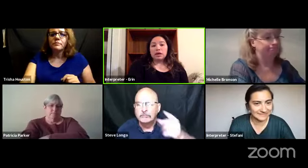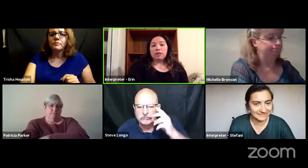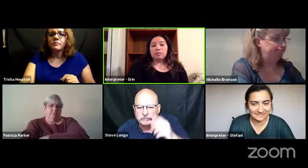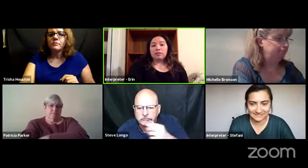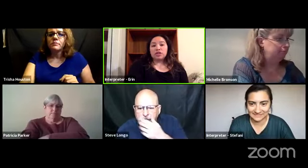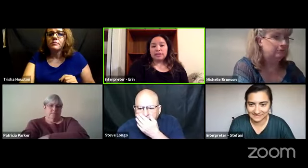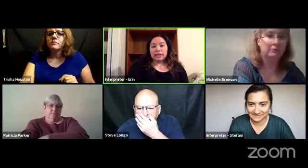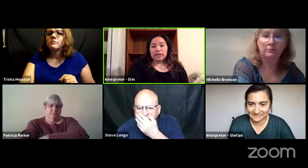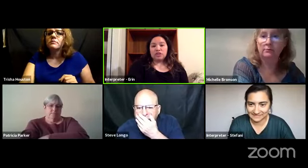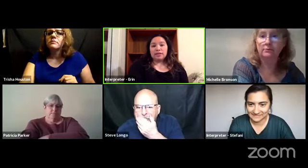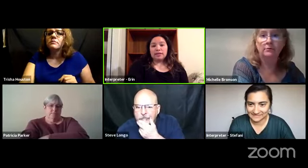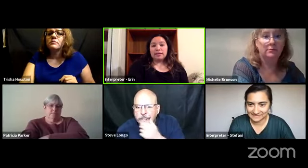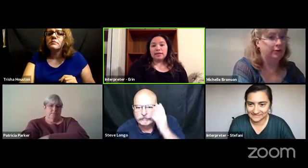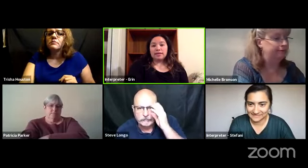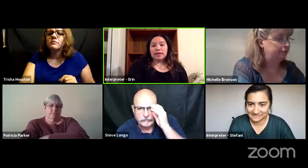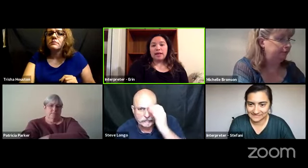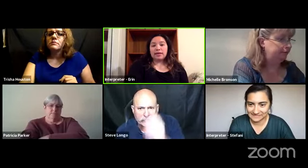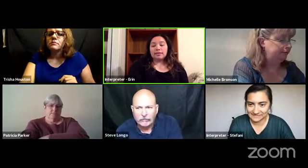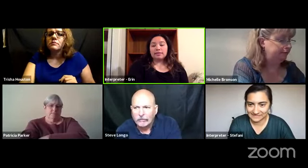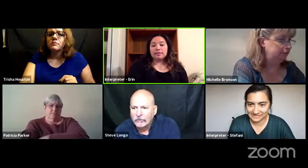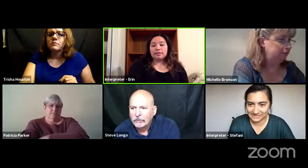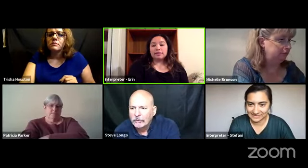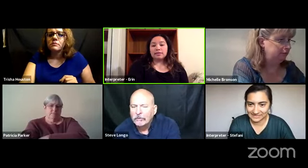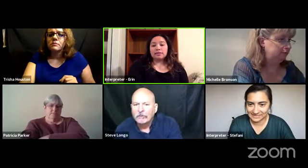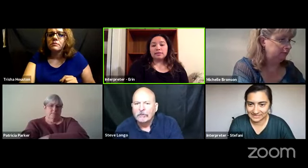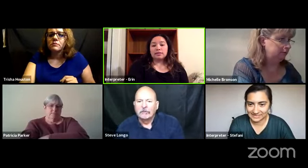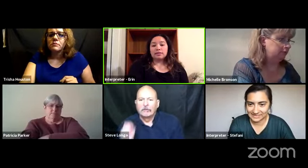And Michelle's saying I just sent the link to Alex.